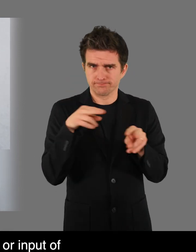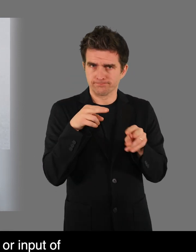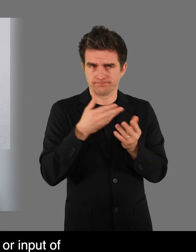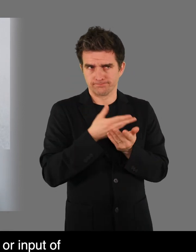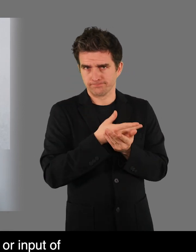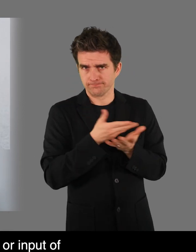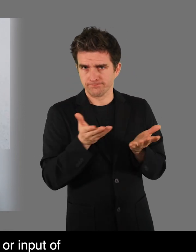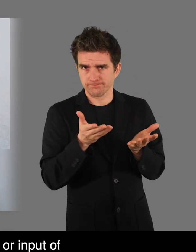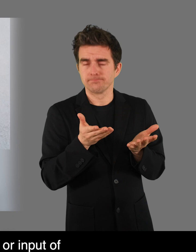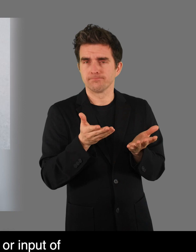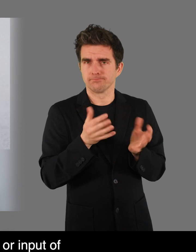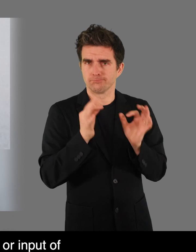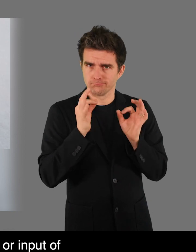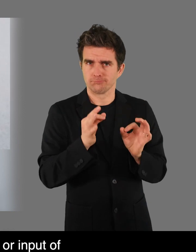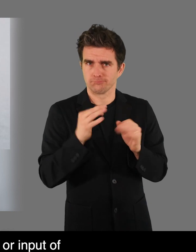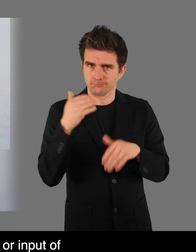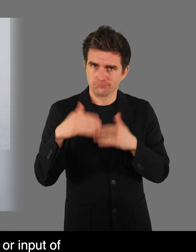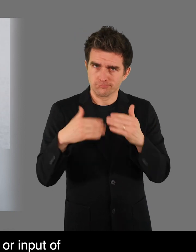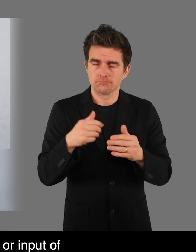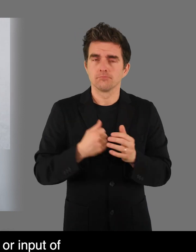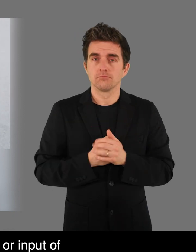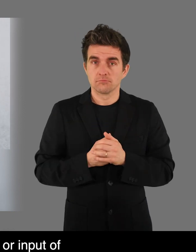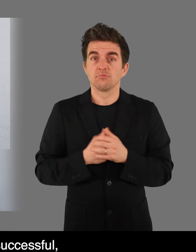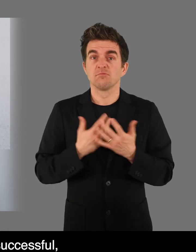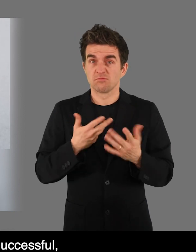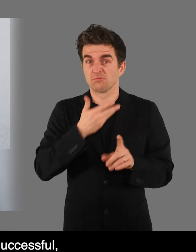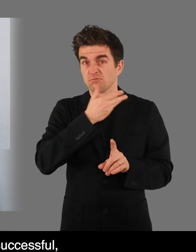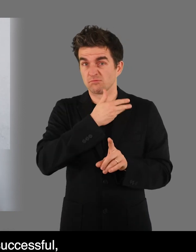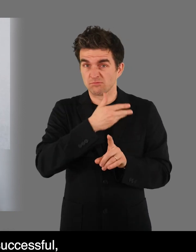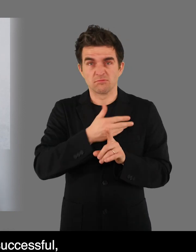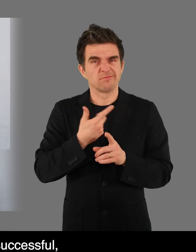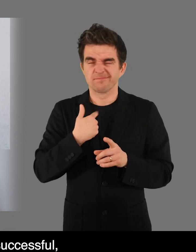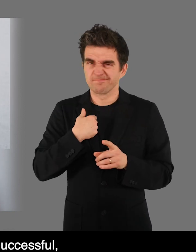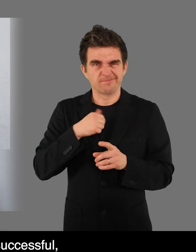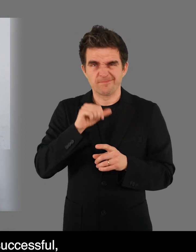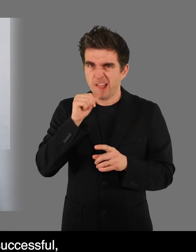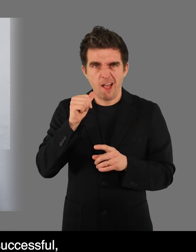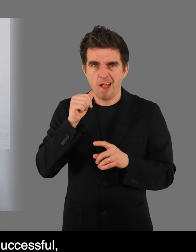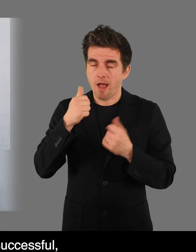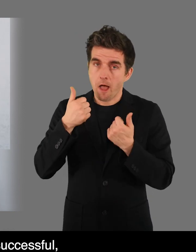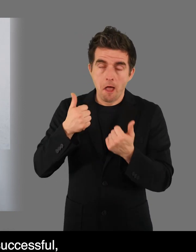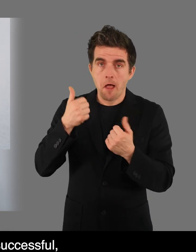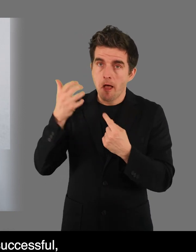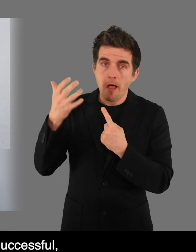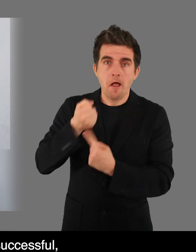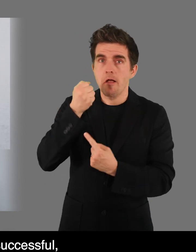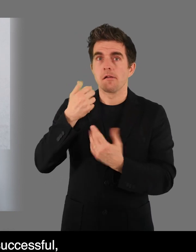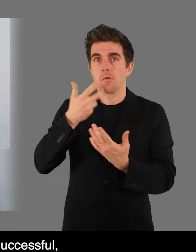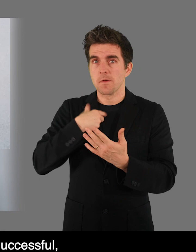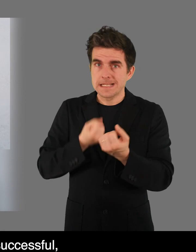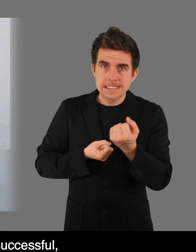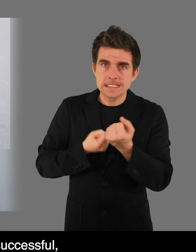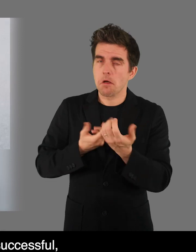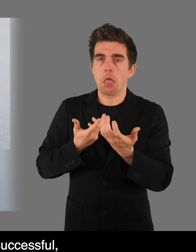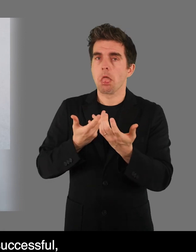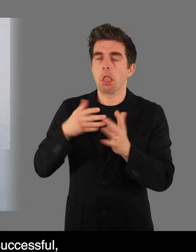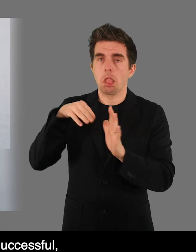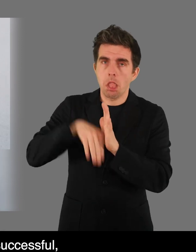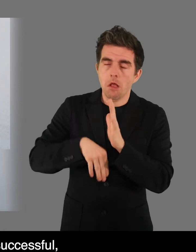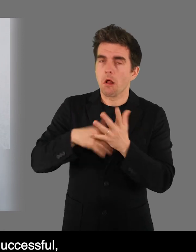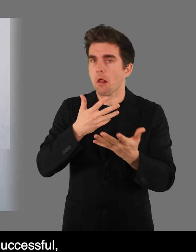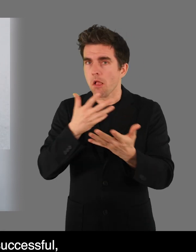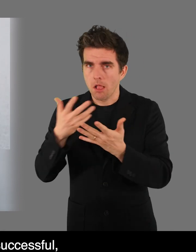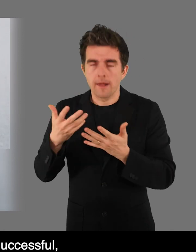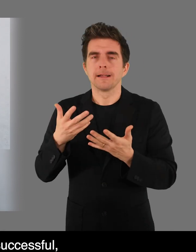are adequately captured in the policies. In cases where we are not successful with all